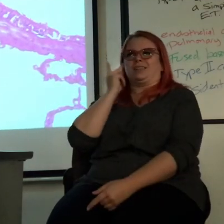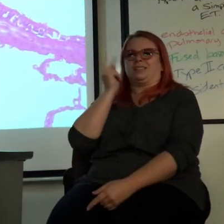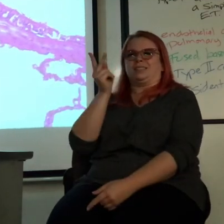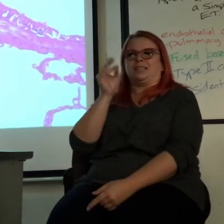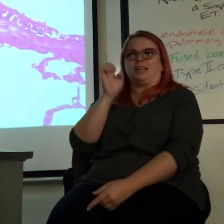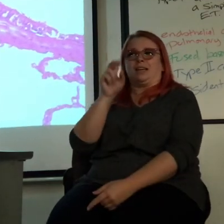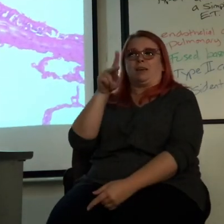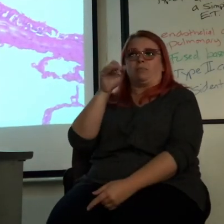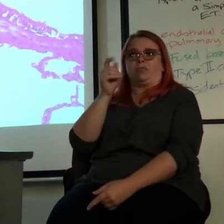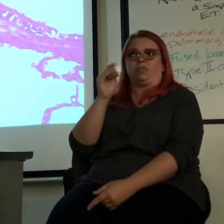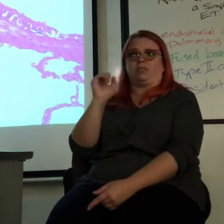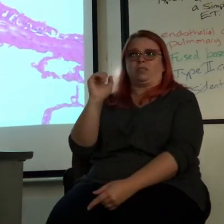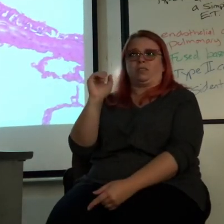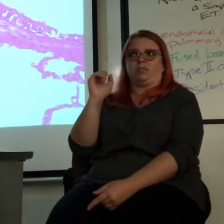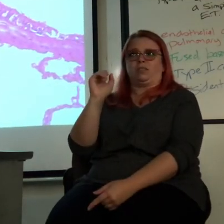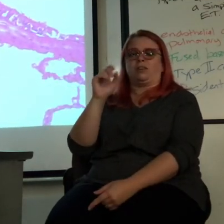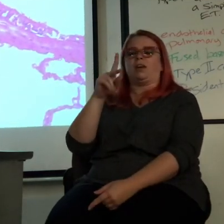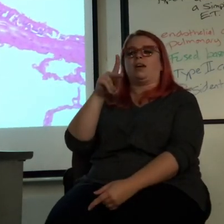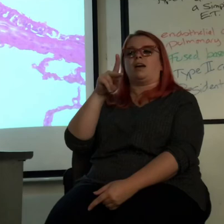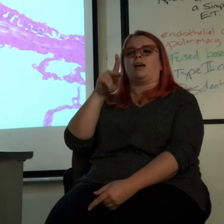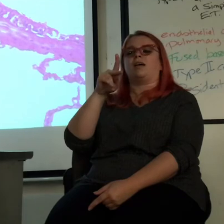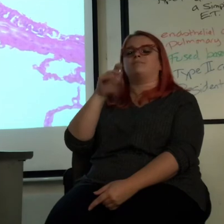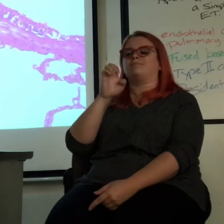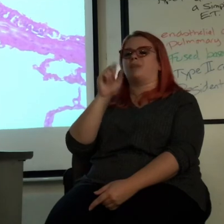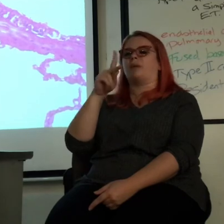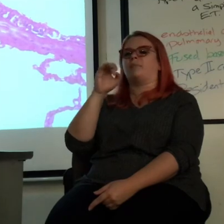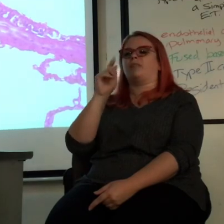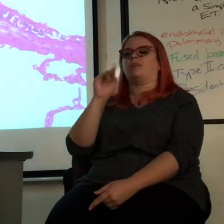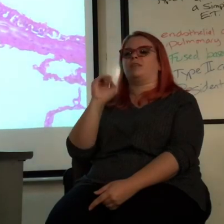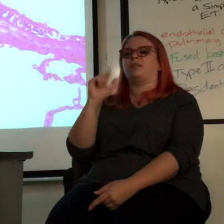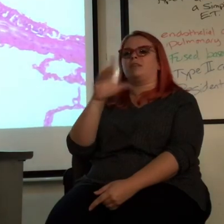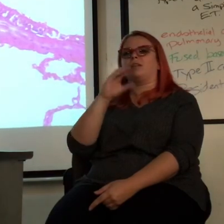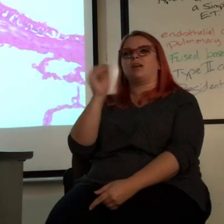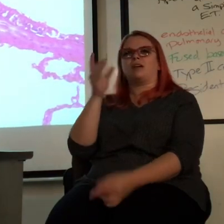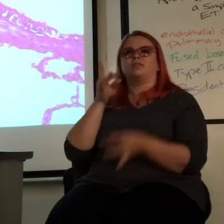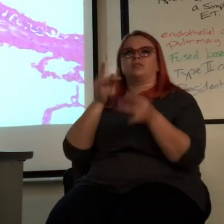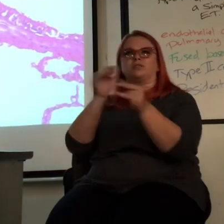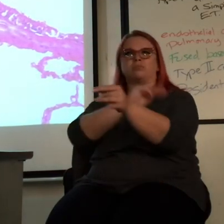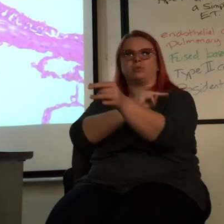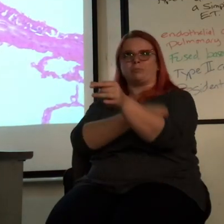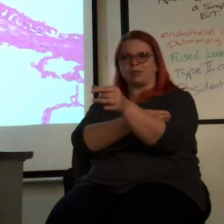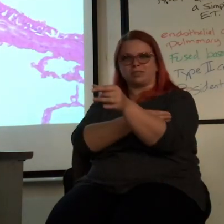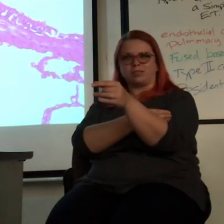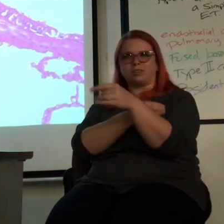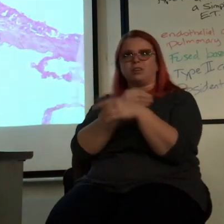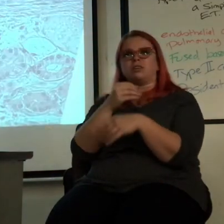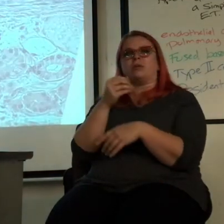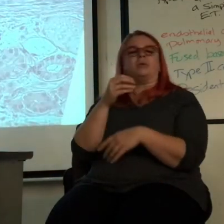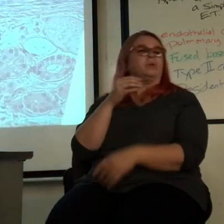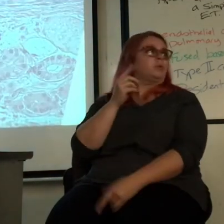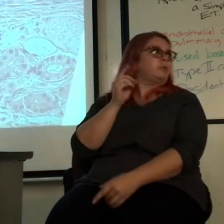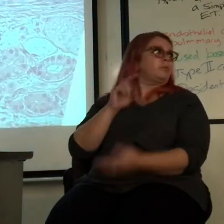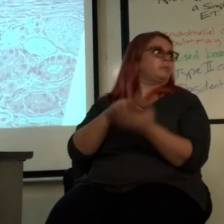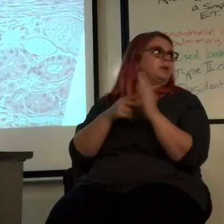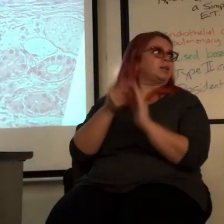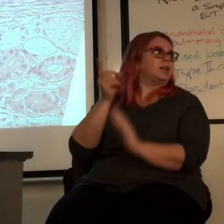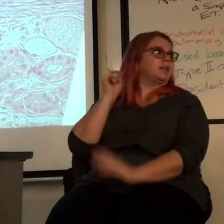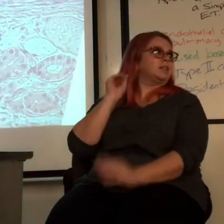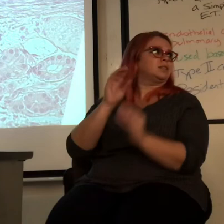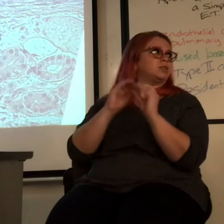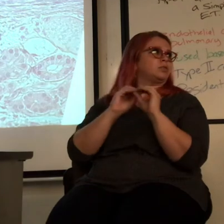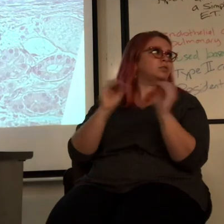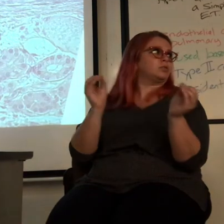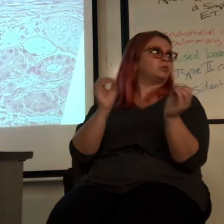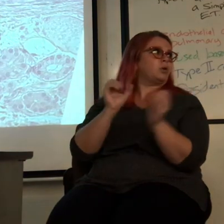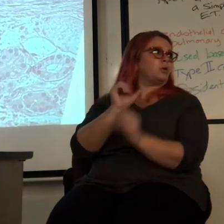cartilage, just smooth muscle. Okay, so that's the bronchial wall. And I kind of put the bronchial wall next to the tracheal wall.